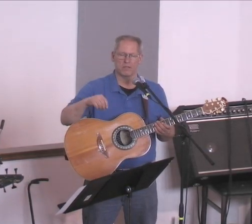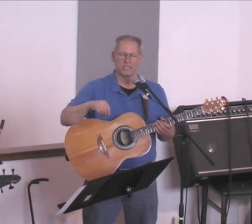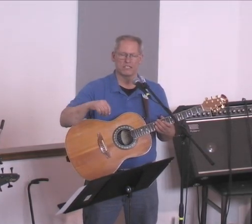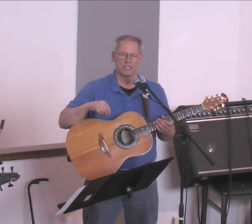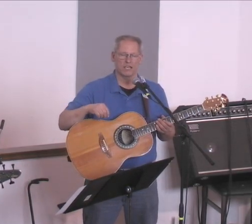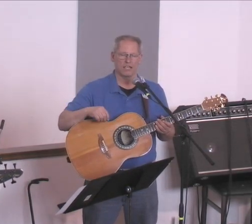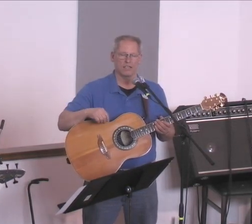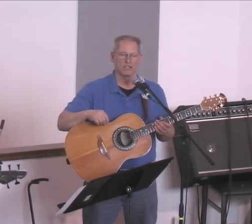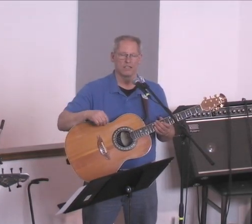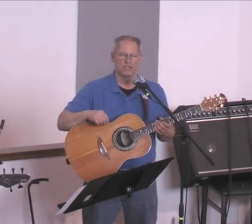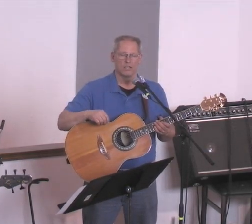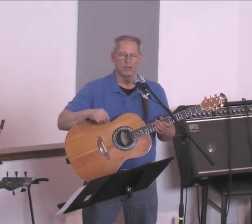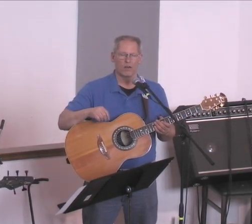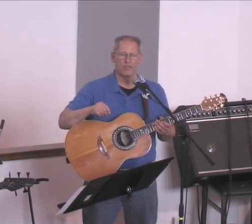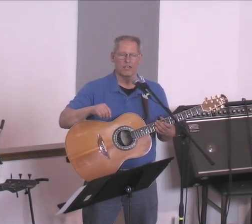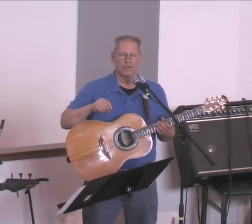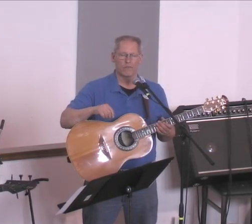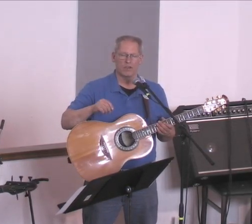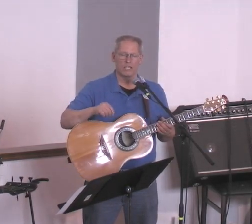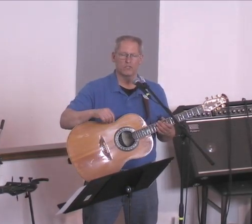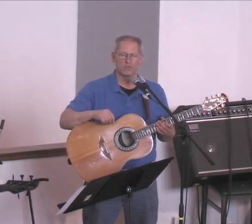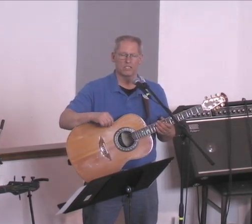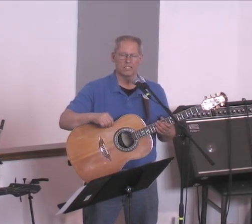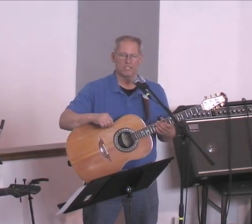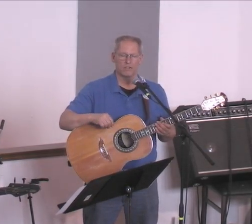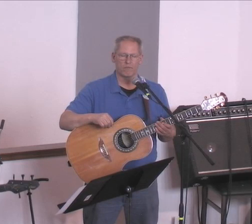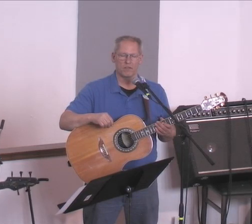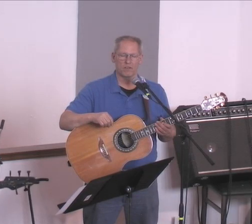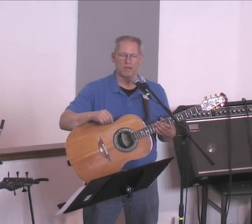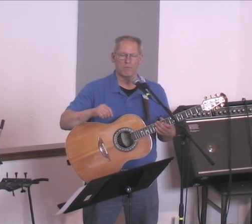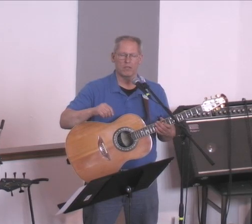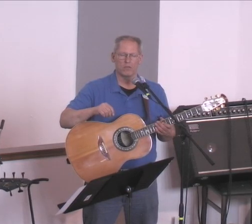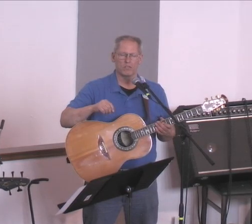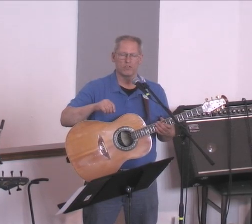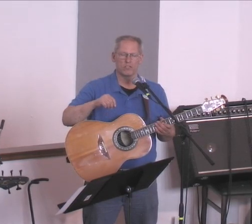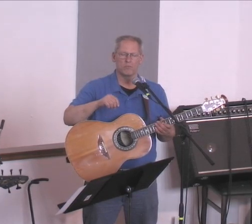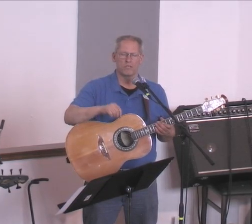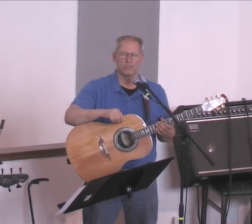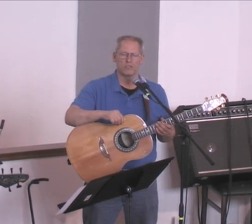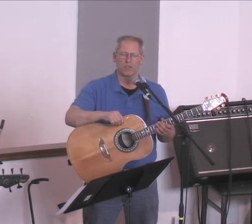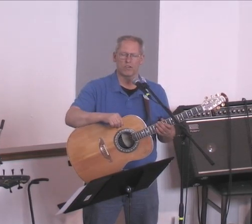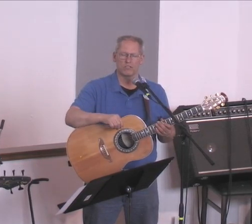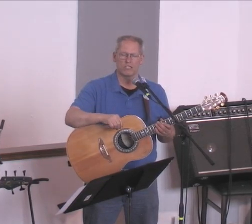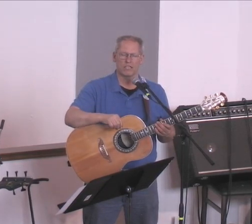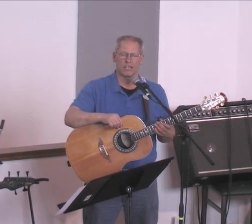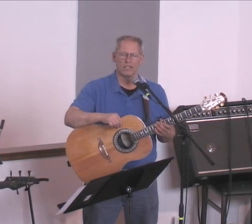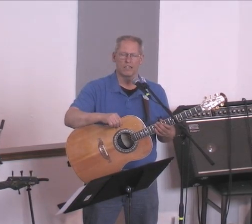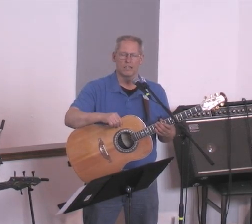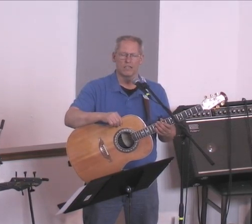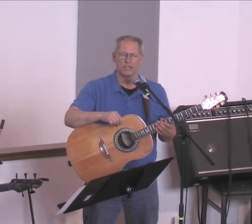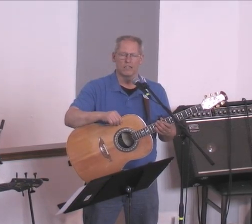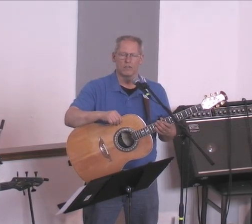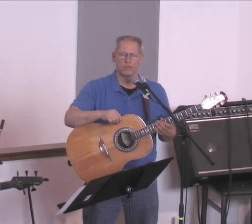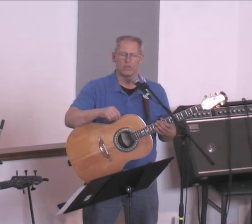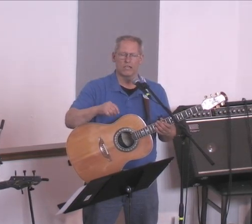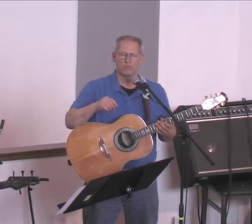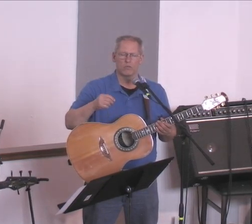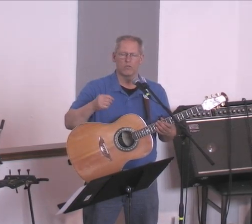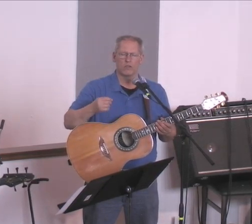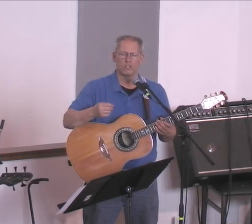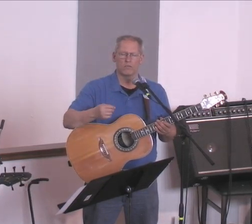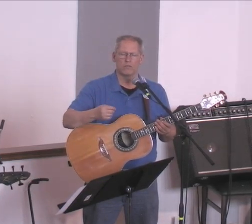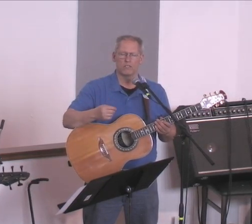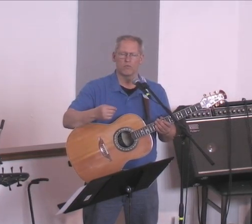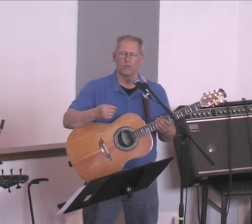this place tonight. Lord, I thank you for each one that's here, Father God. I pray, Lord, that you speak to their hearts tonight. Lord, as